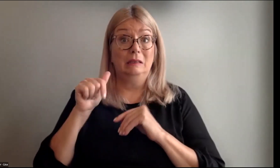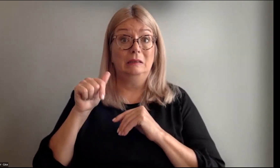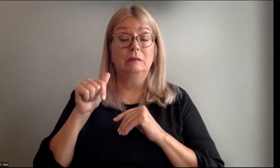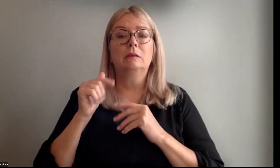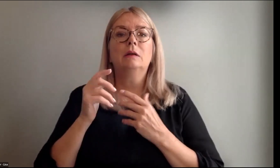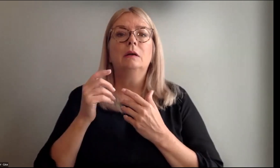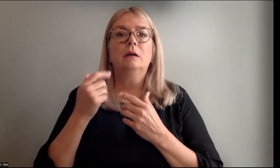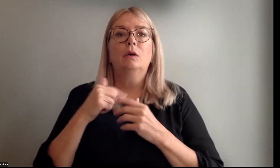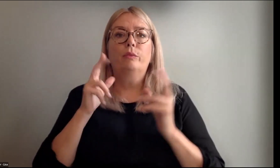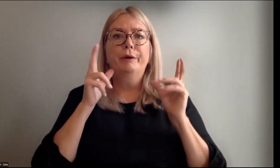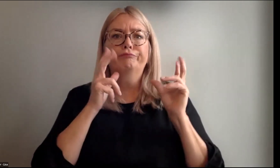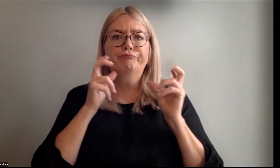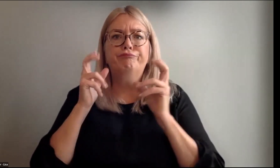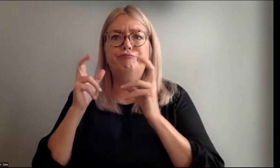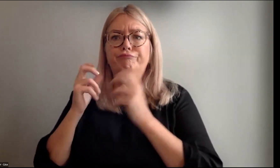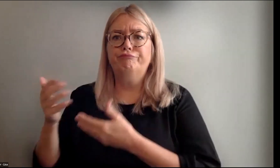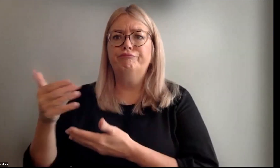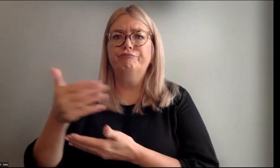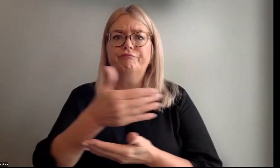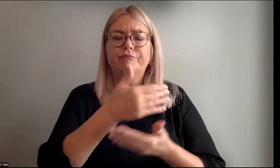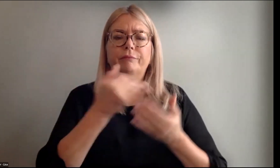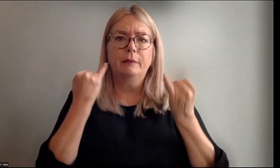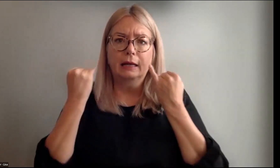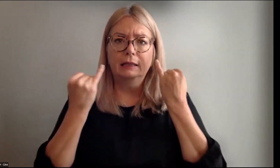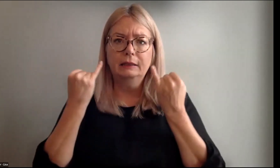everybody's ideas and kind of looking at what's going to